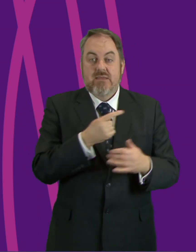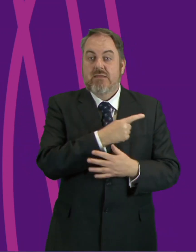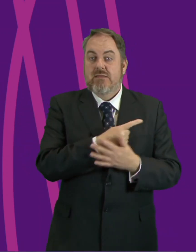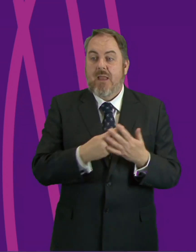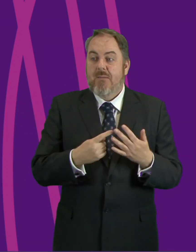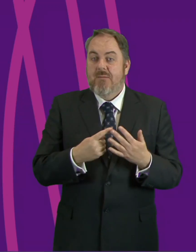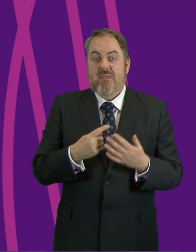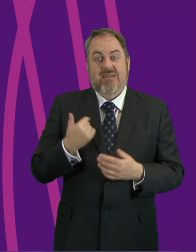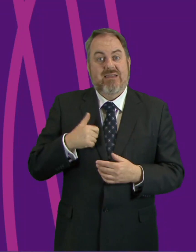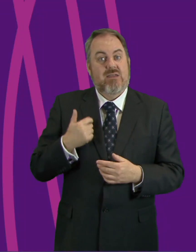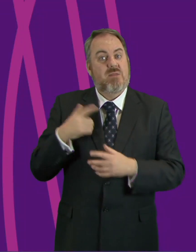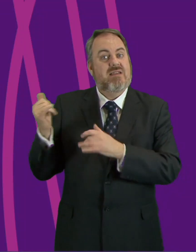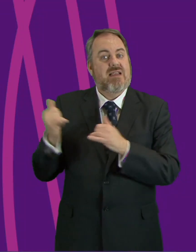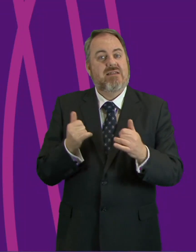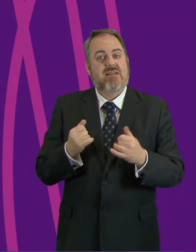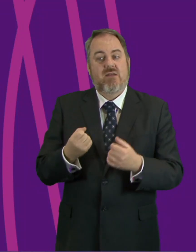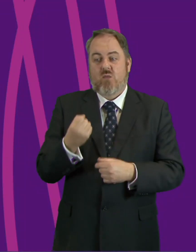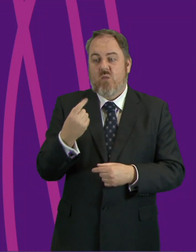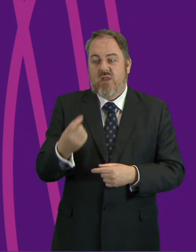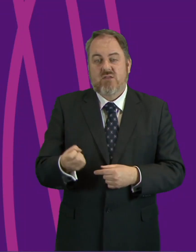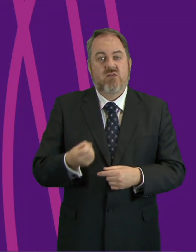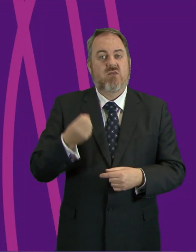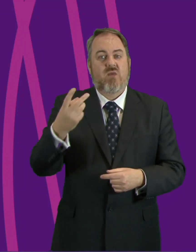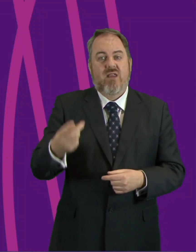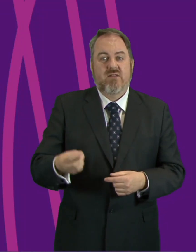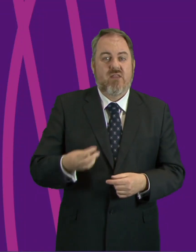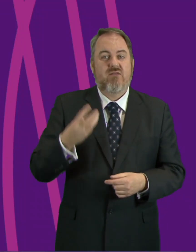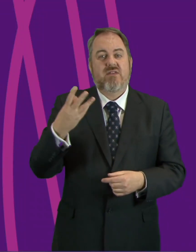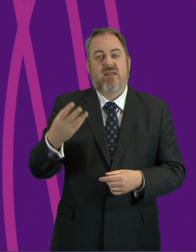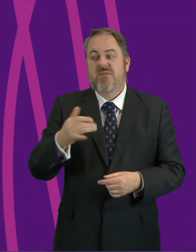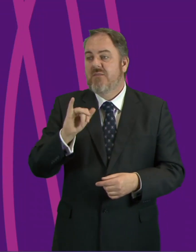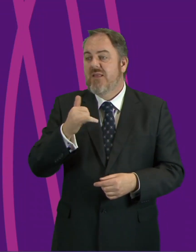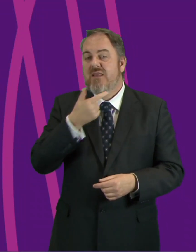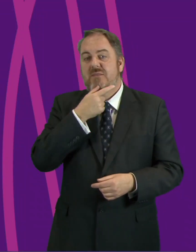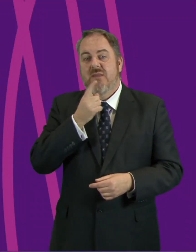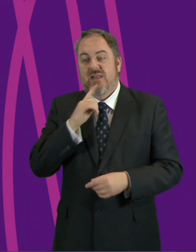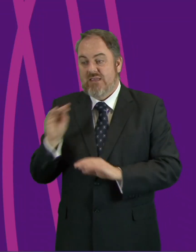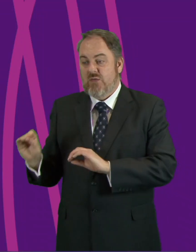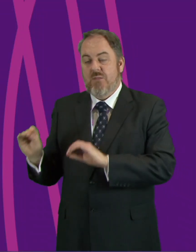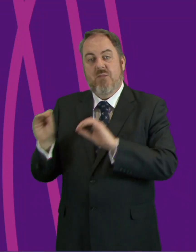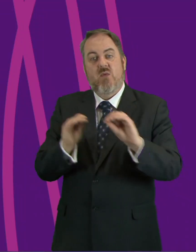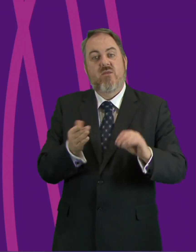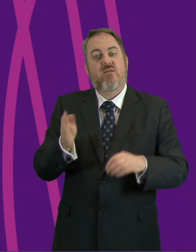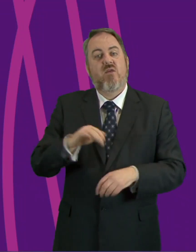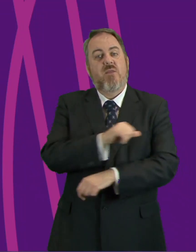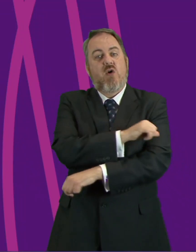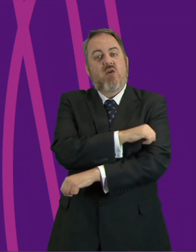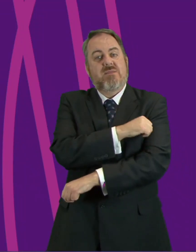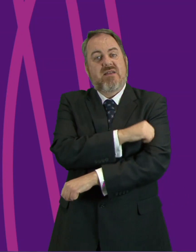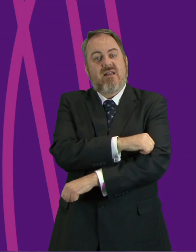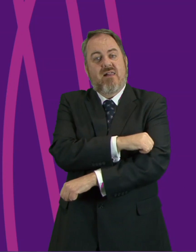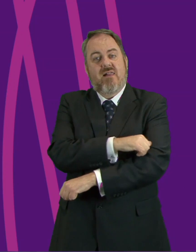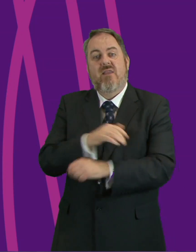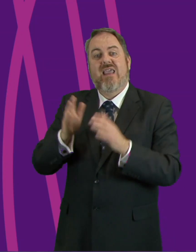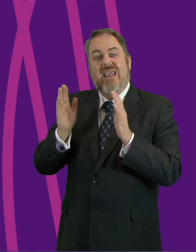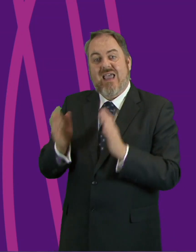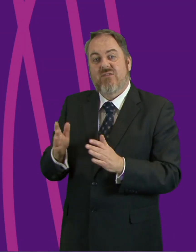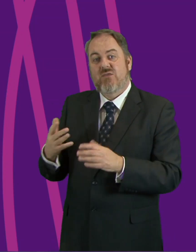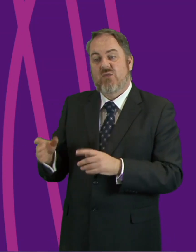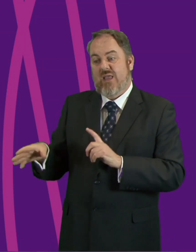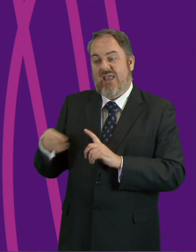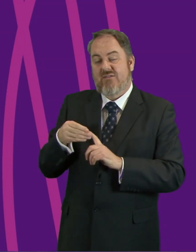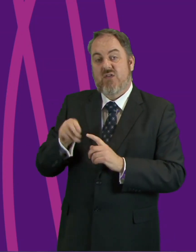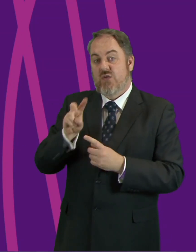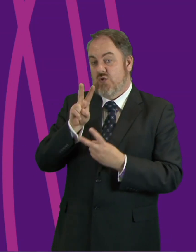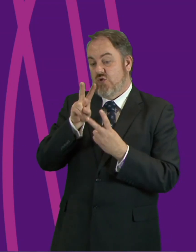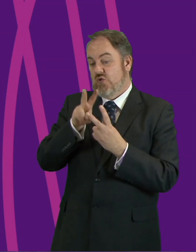than once. For example, if COVID patients who are being discharged from hospital right now to go to a care home, we're requiring them to have 2 negative tests. So there